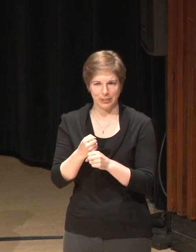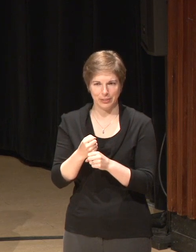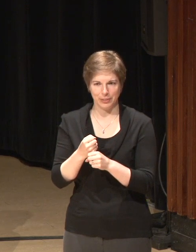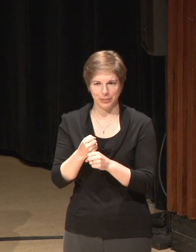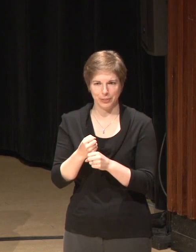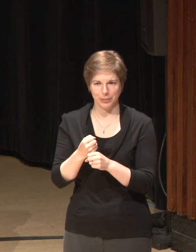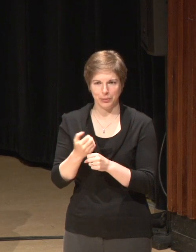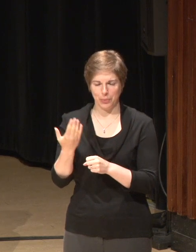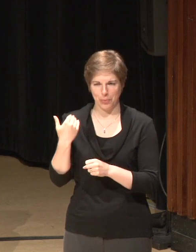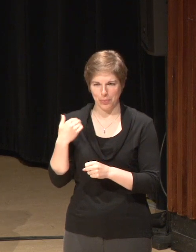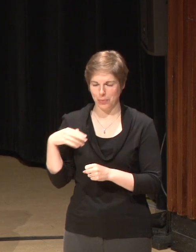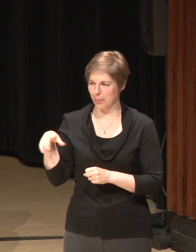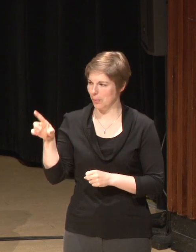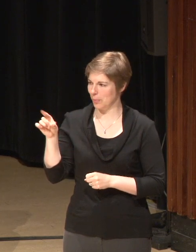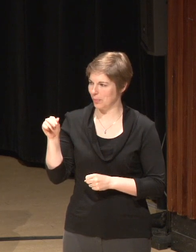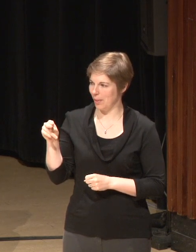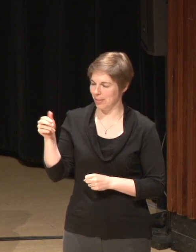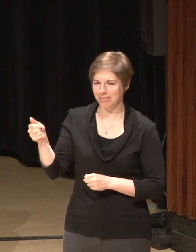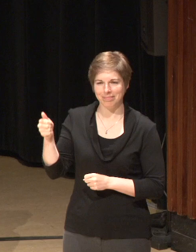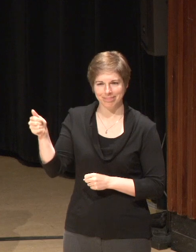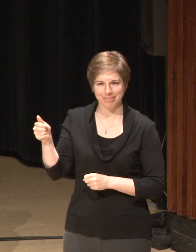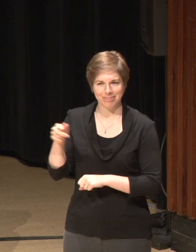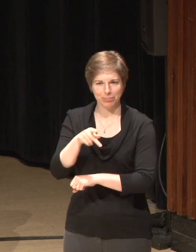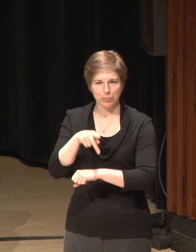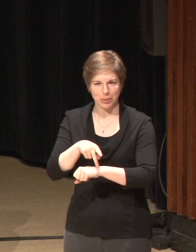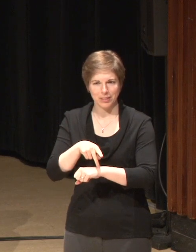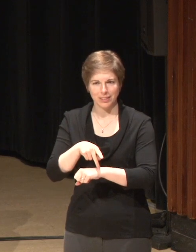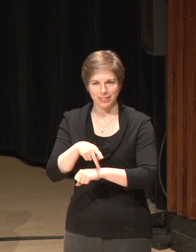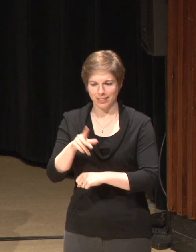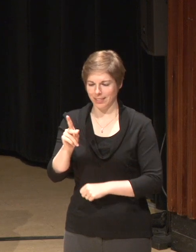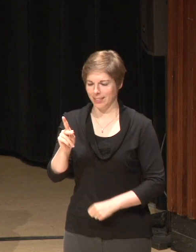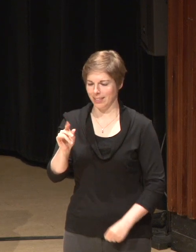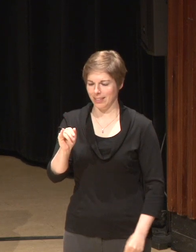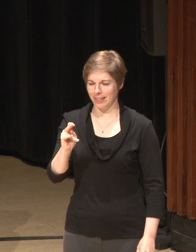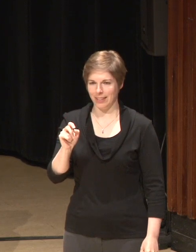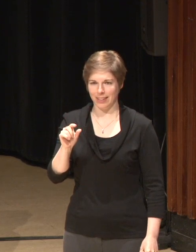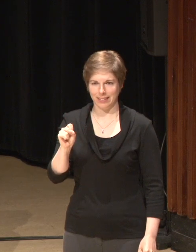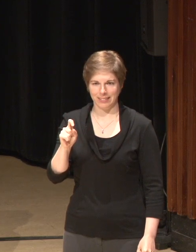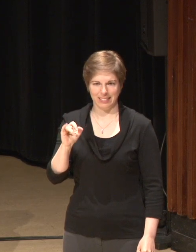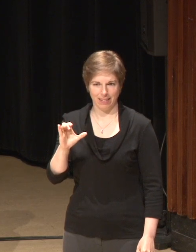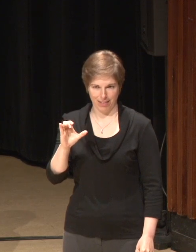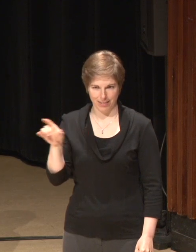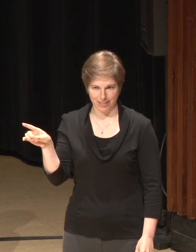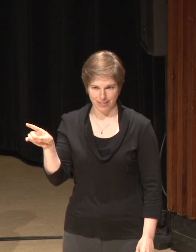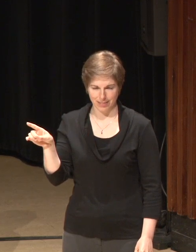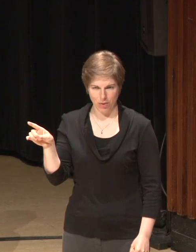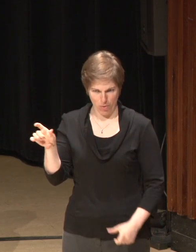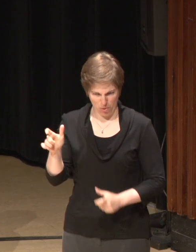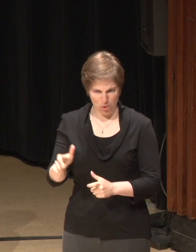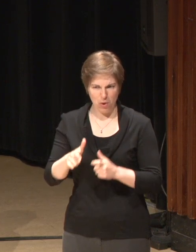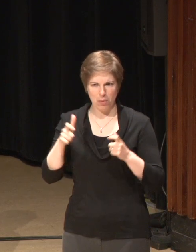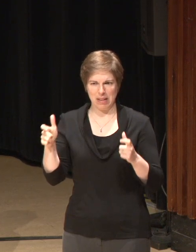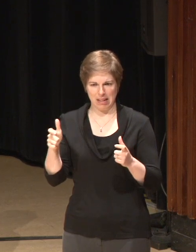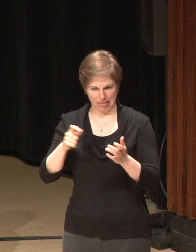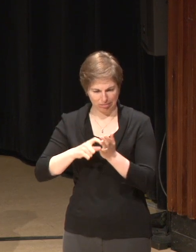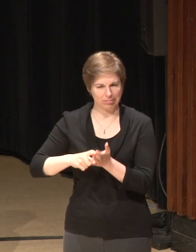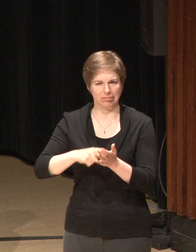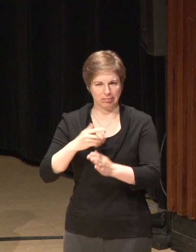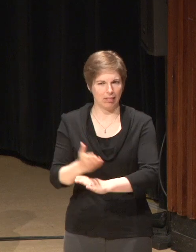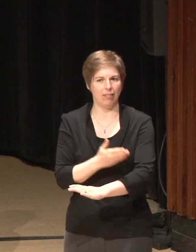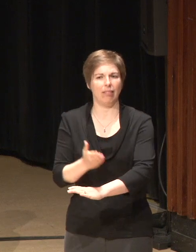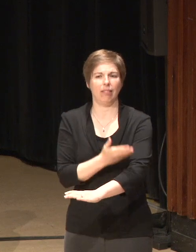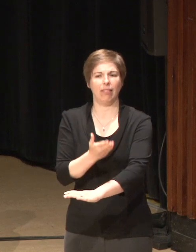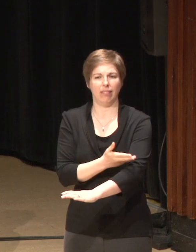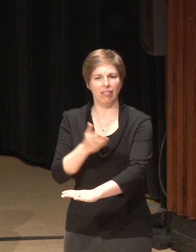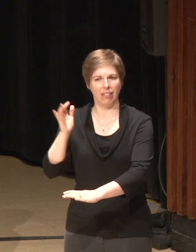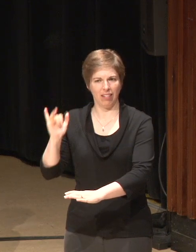Tech campus. At the time that there was a major renovation and addition of that campus, and he and I